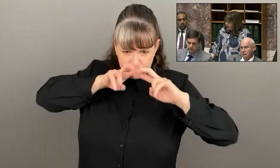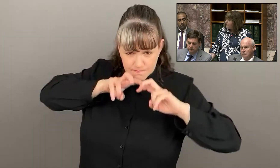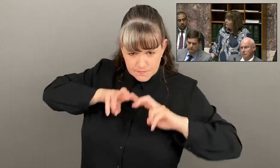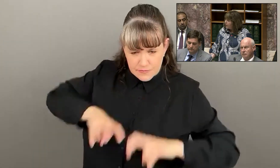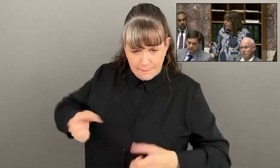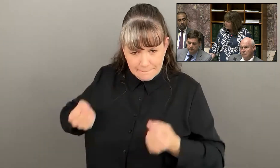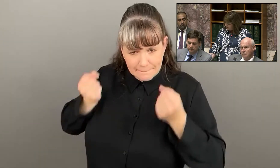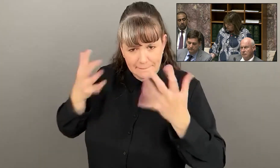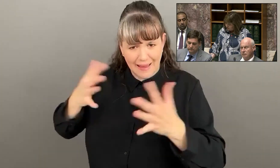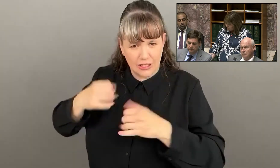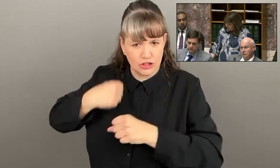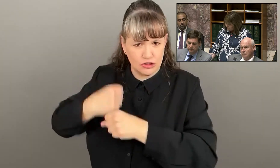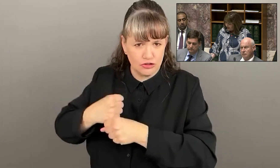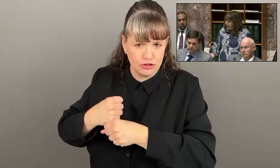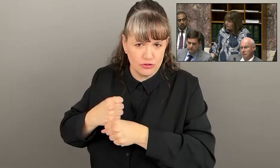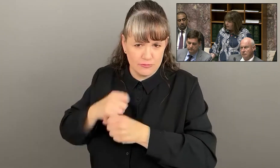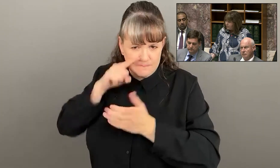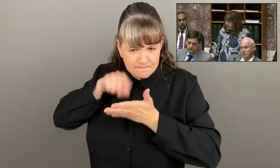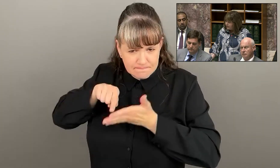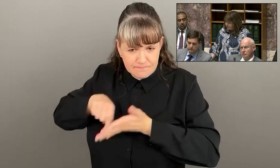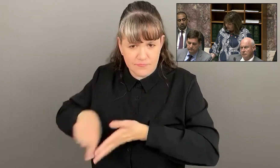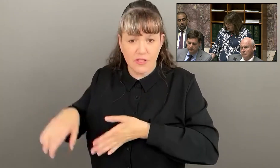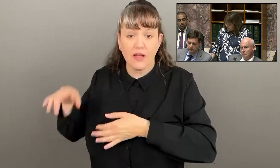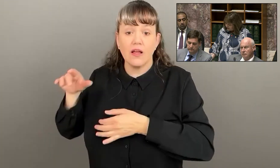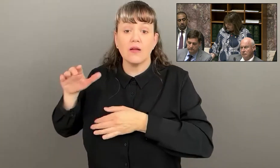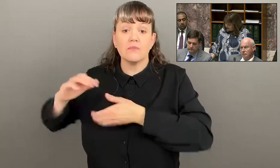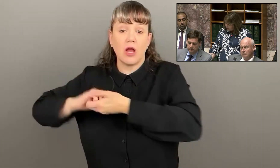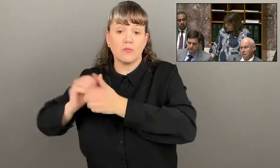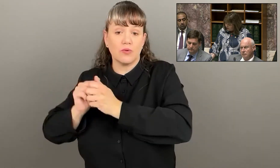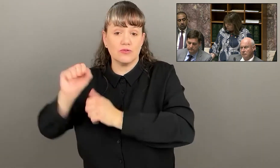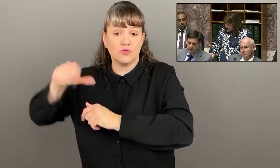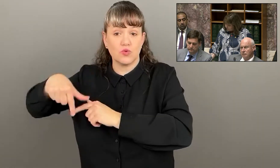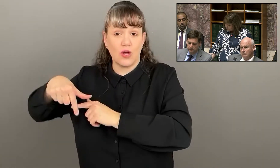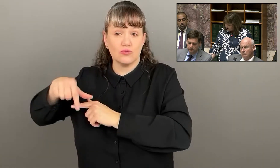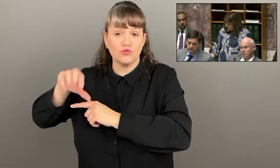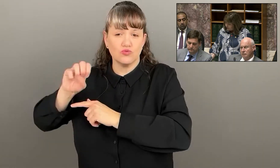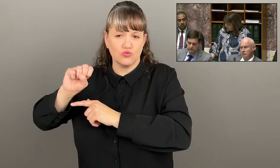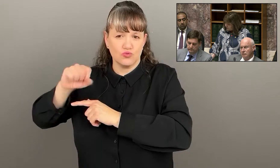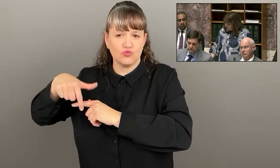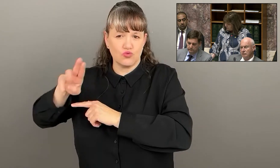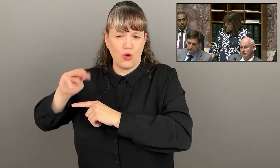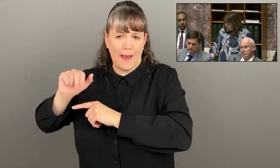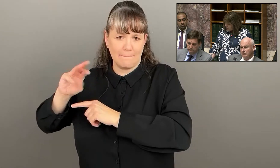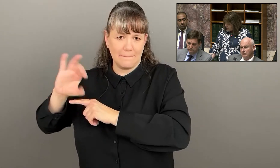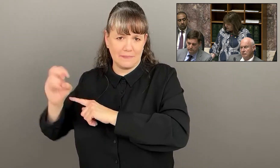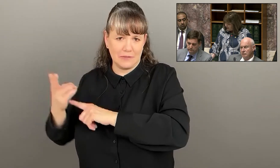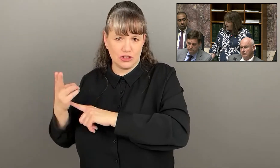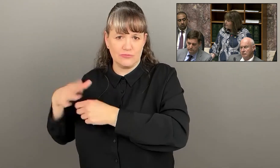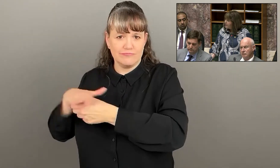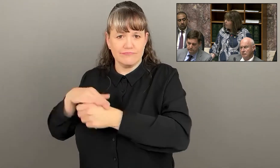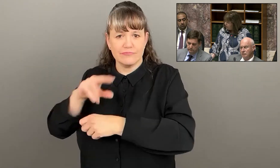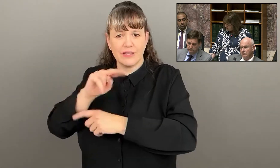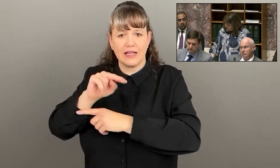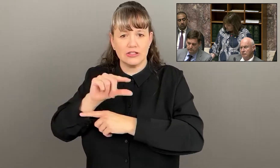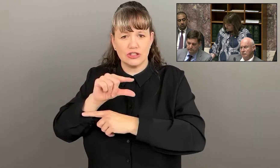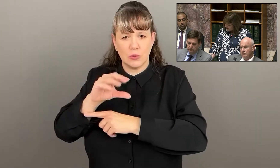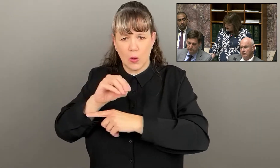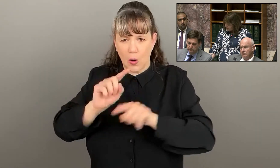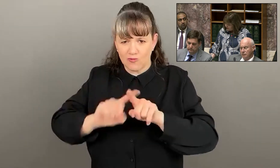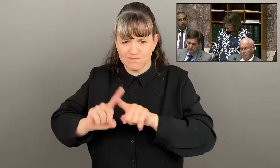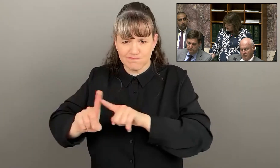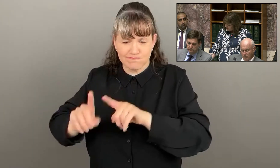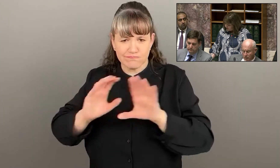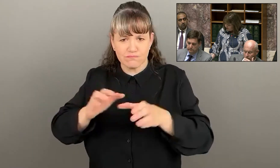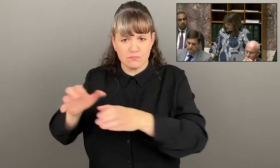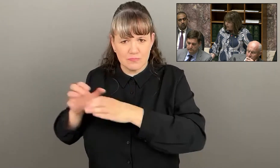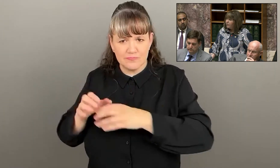Squamish, various NGOs, and the public, the EAO approved the use of the flotel as an alternative